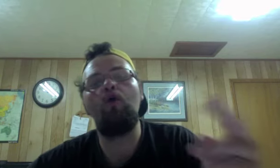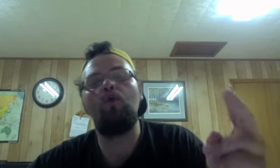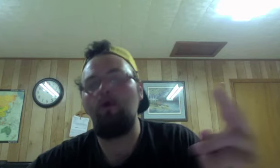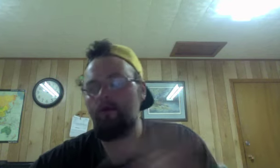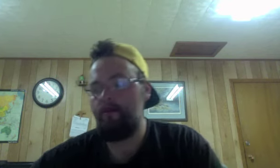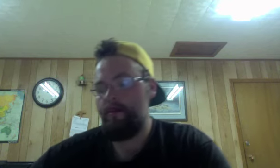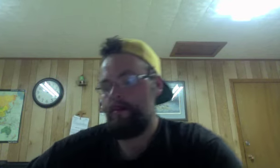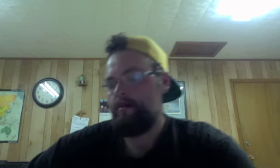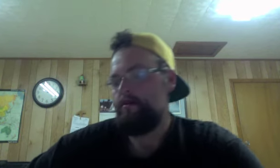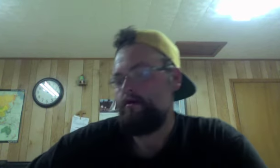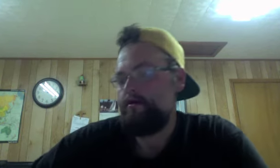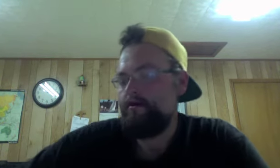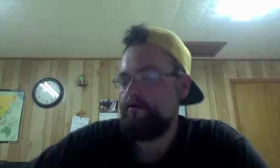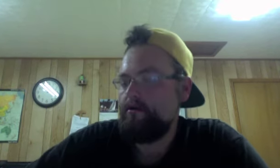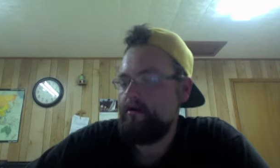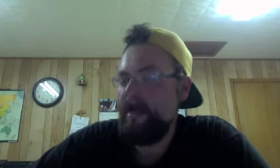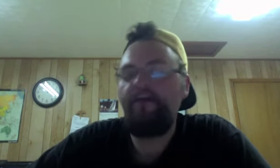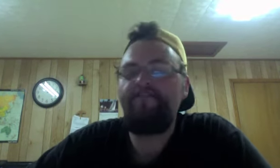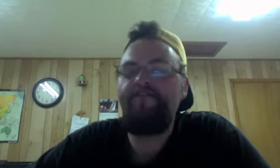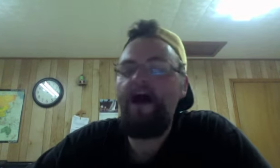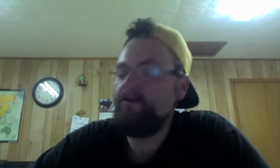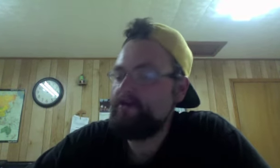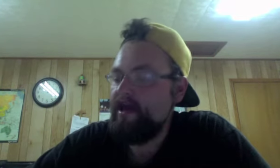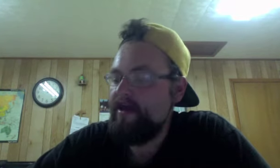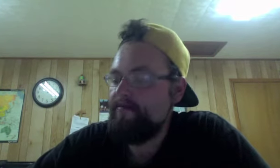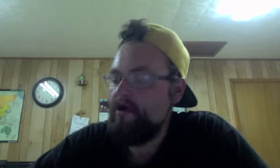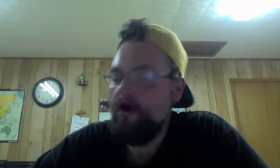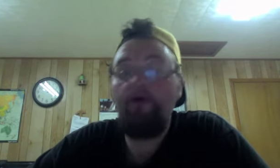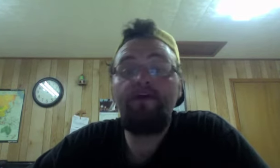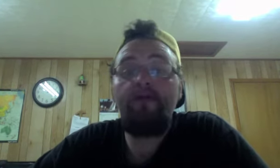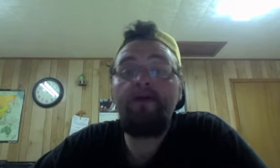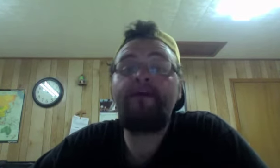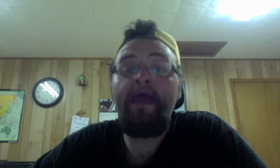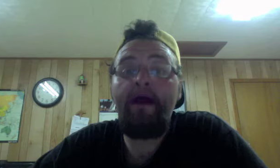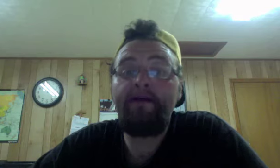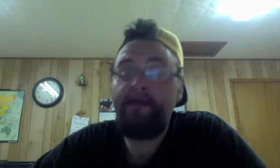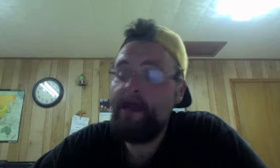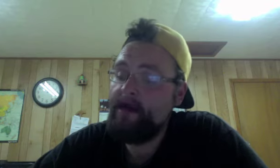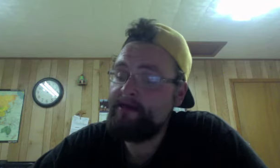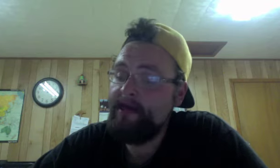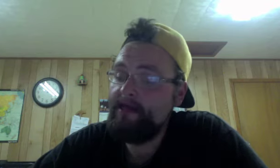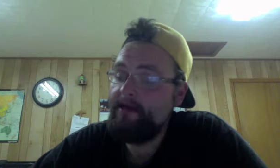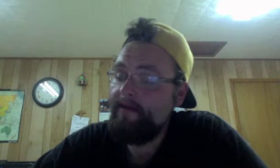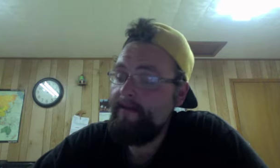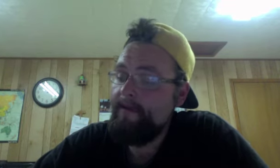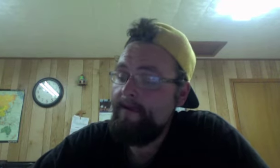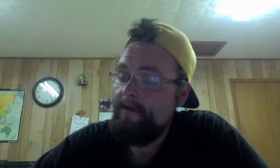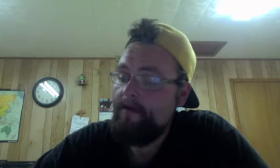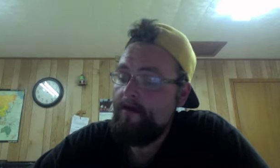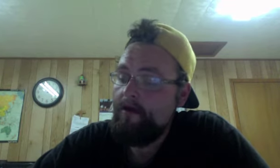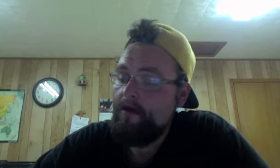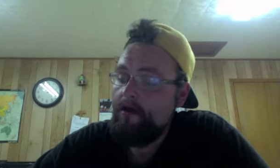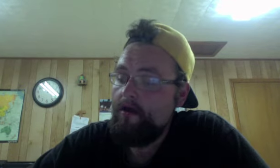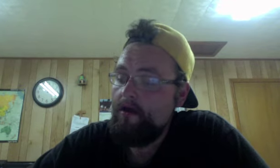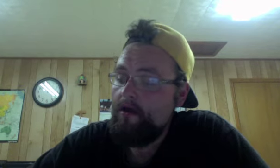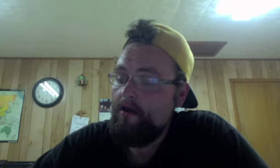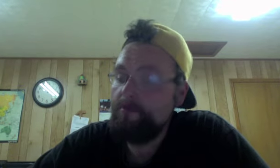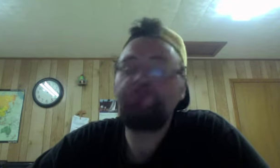and our final game our only game on can't on can't on Canada day Montreal